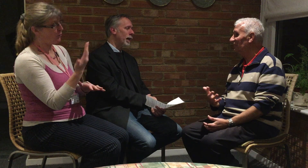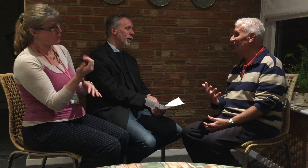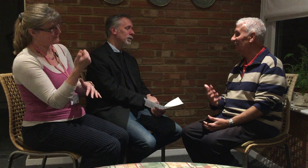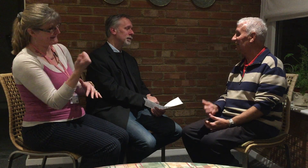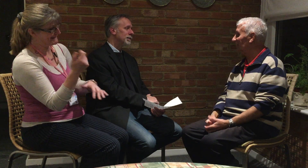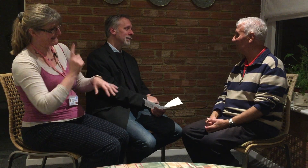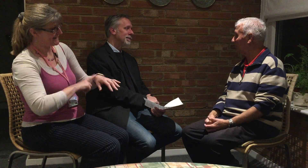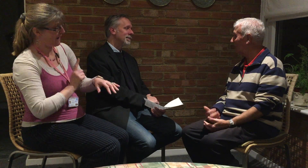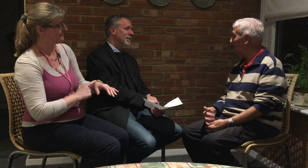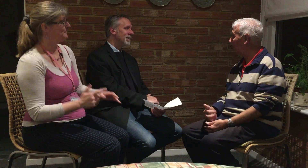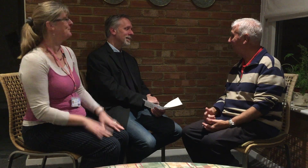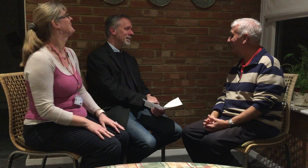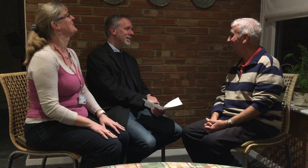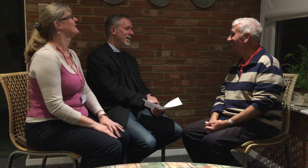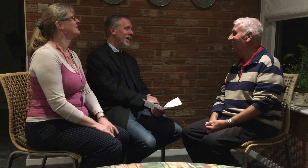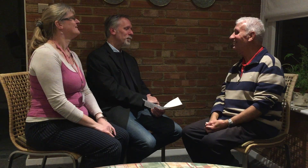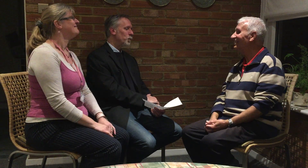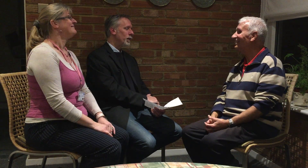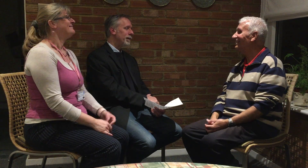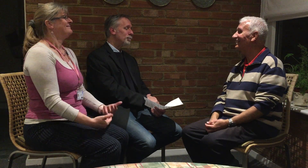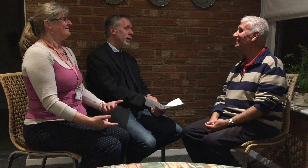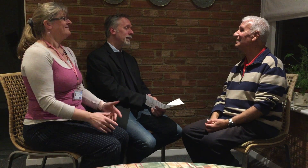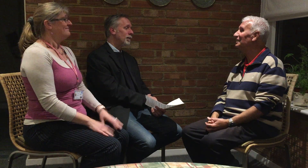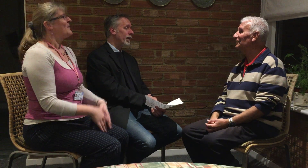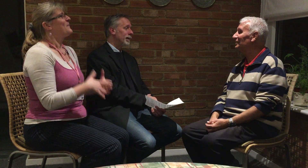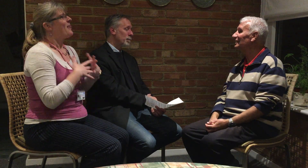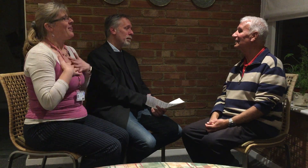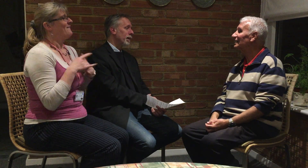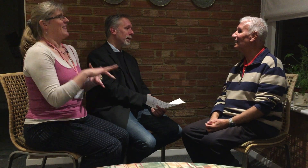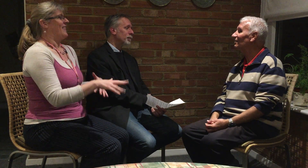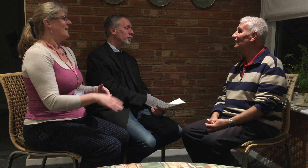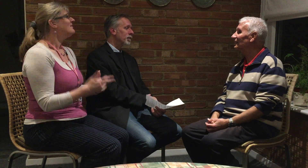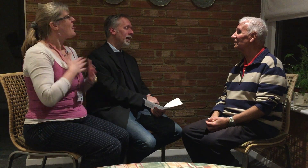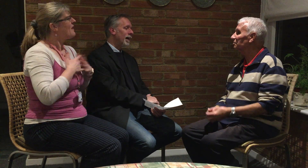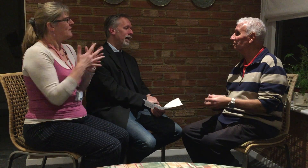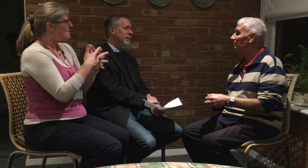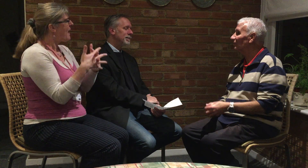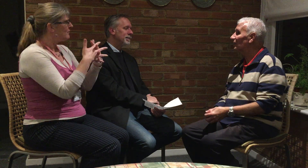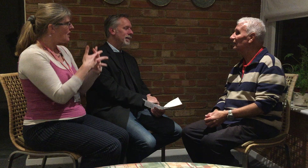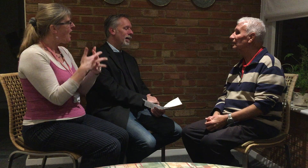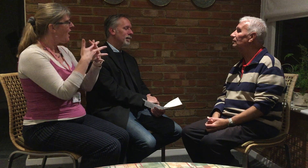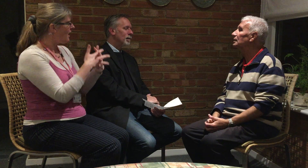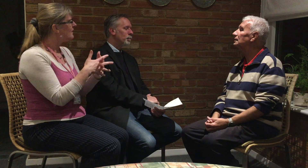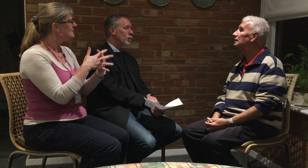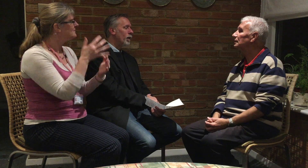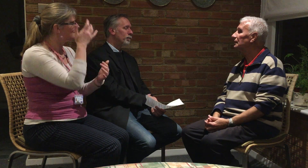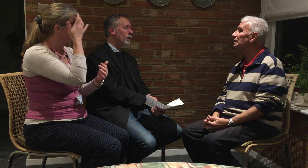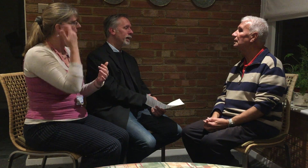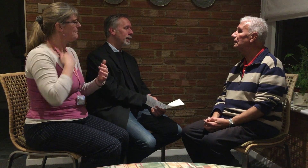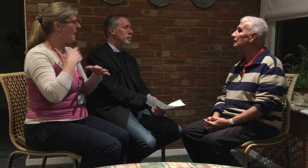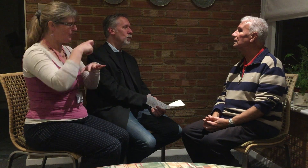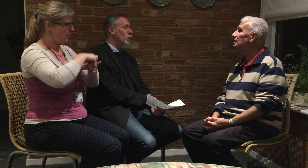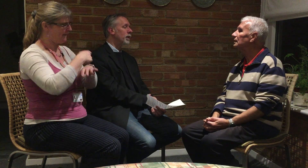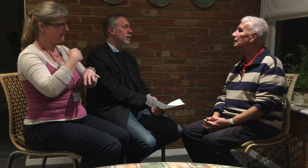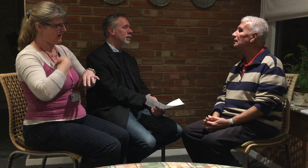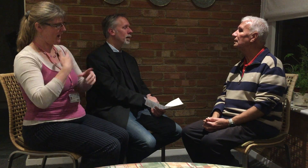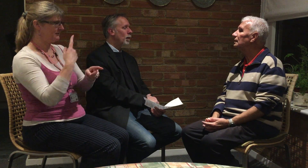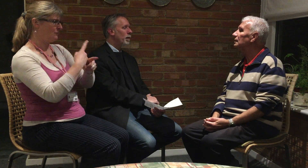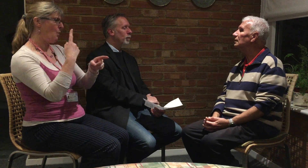now. Yeah, we really like America, and my wife and I keep talking about